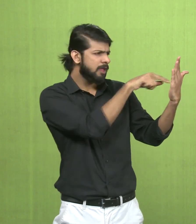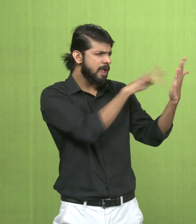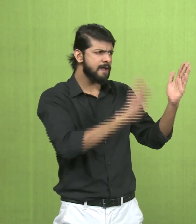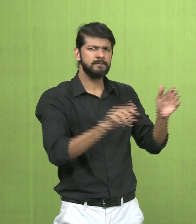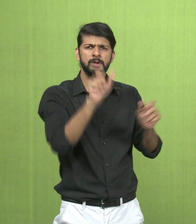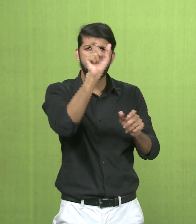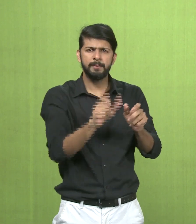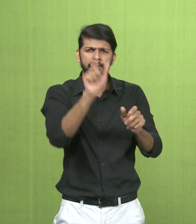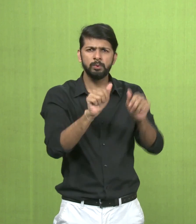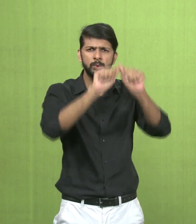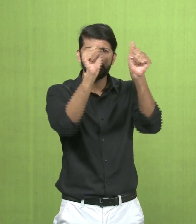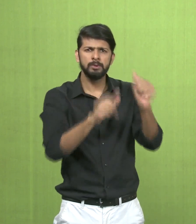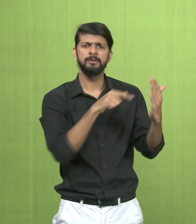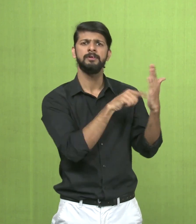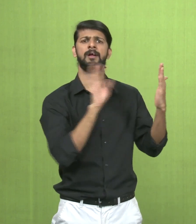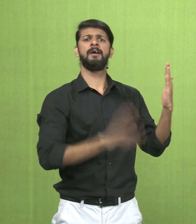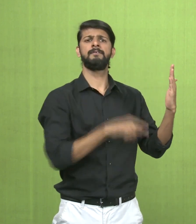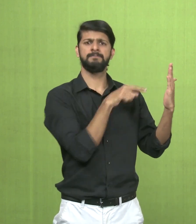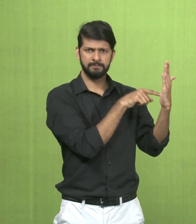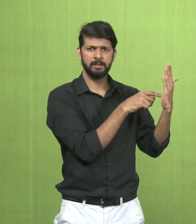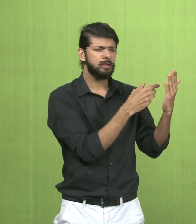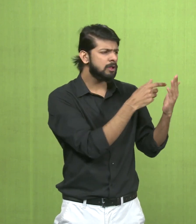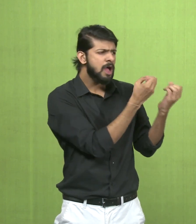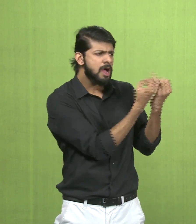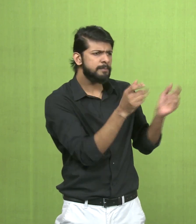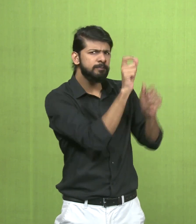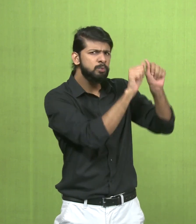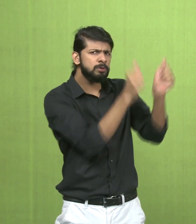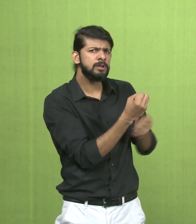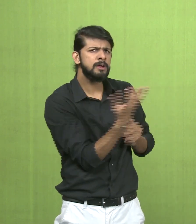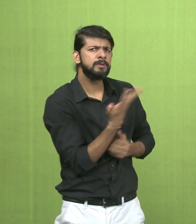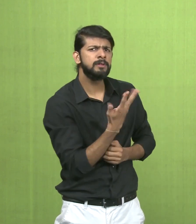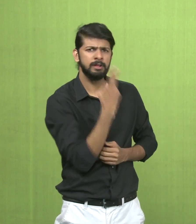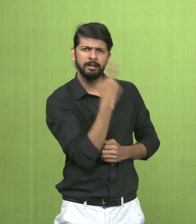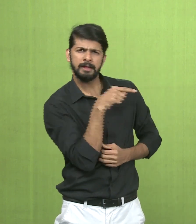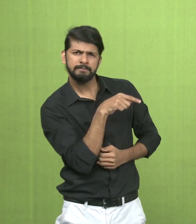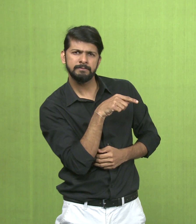How many human figures are shown in this painting?